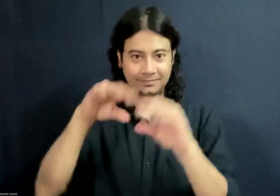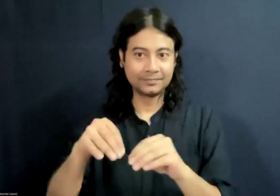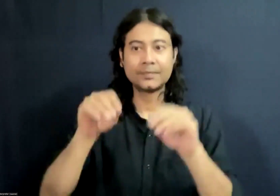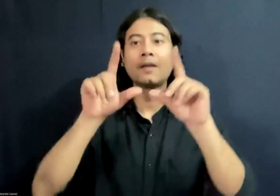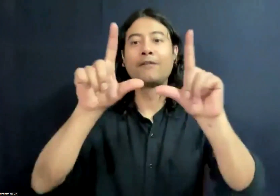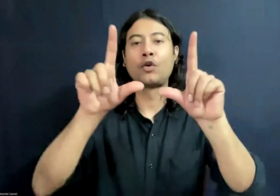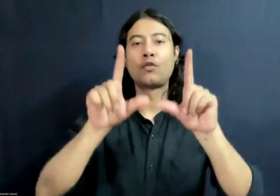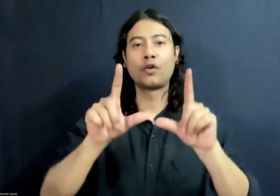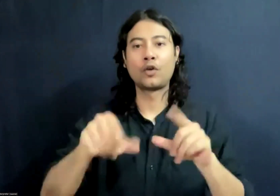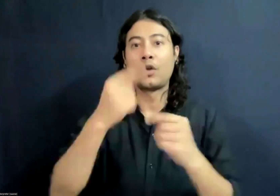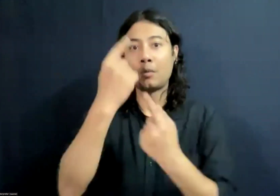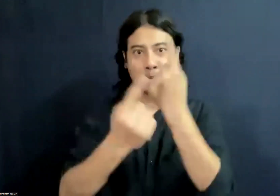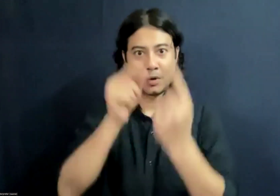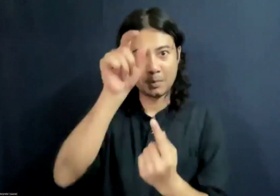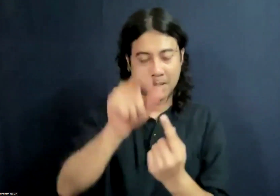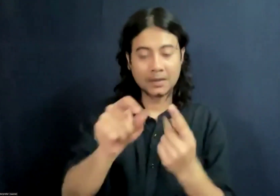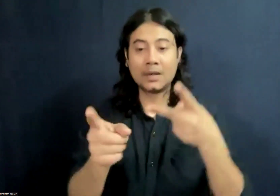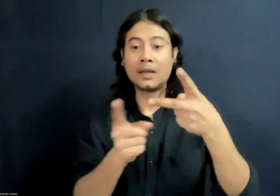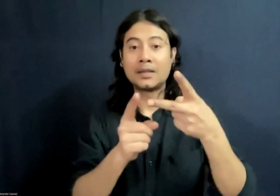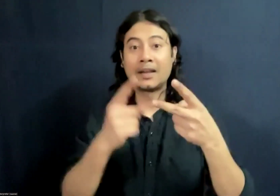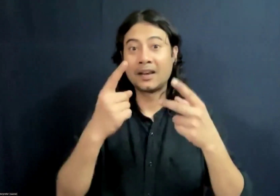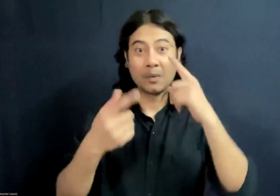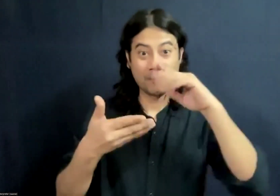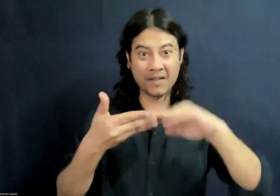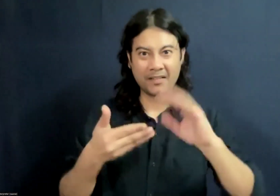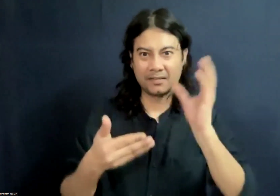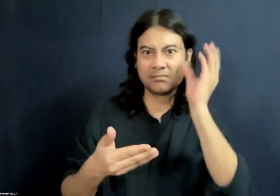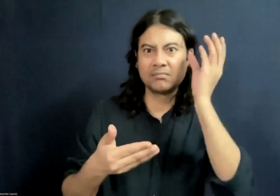very angry why my husband is giving charity.